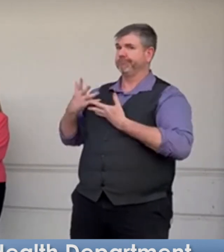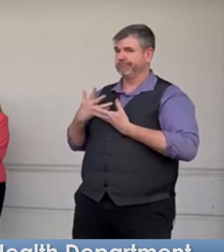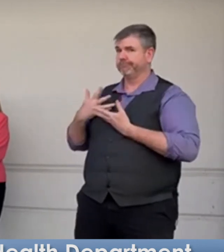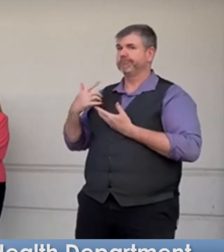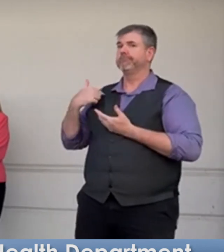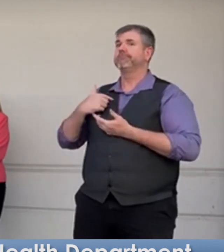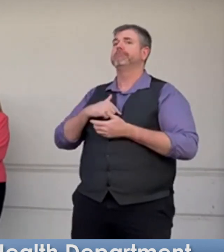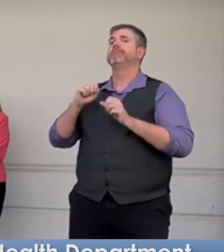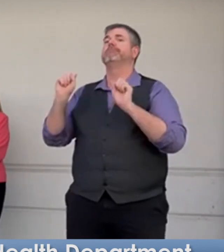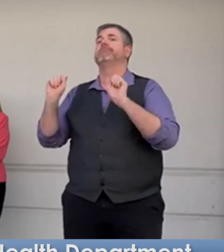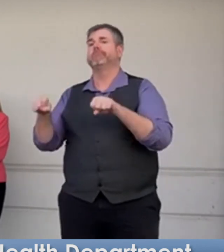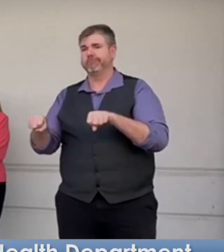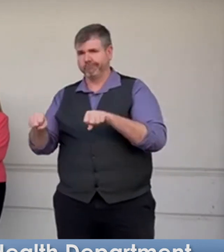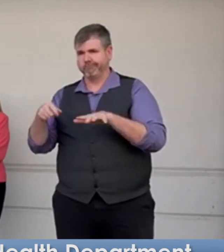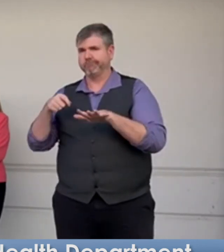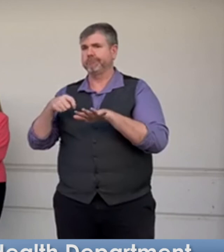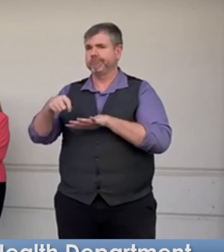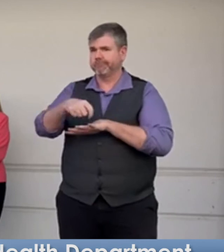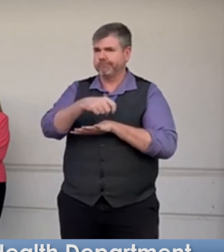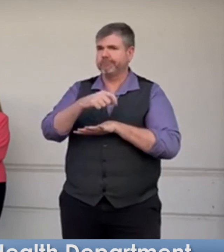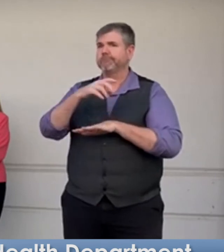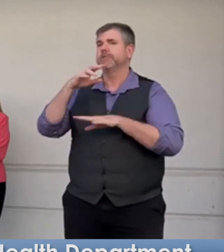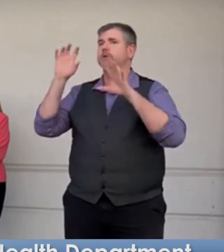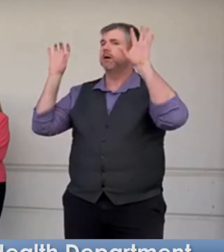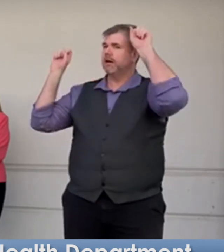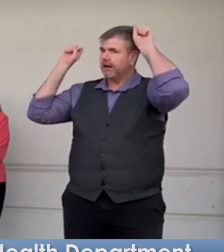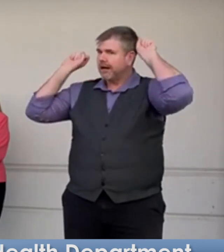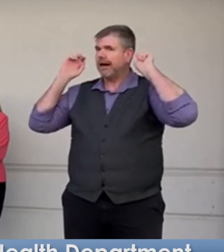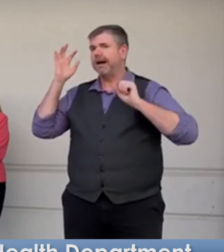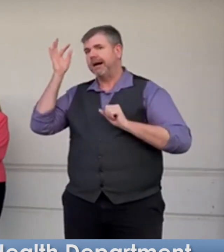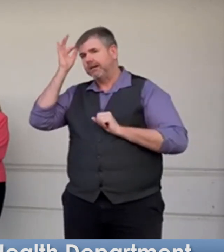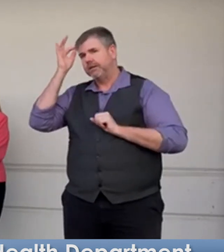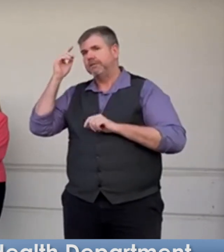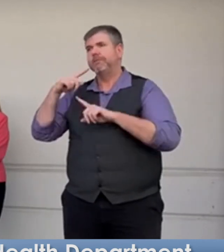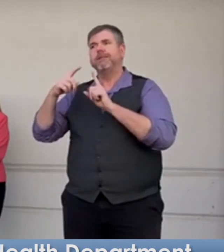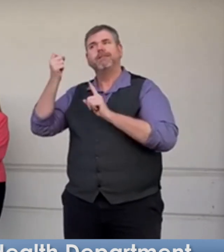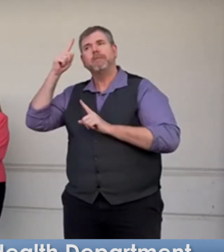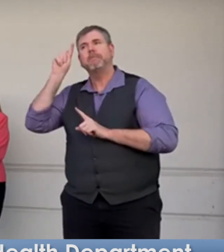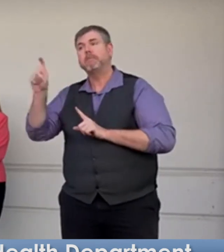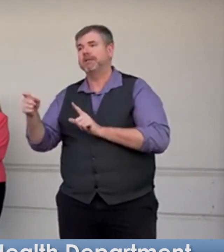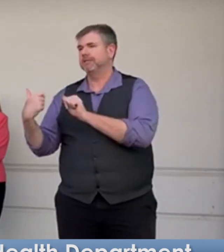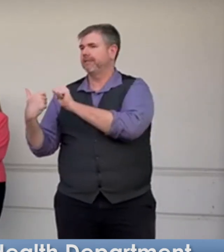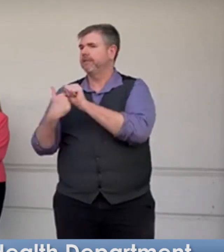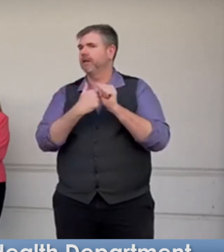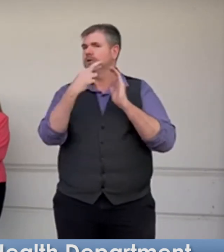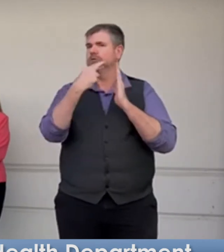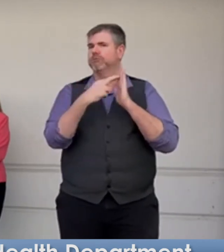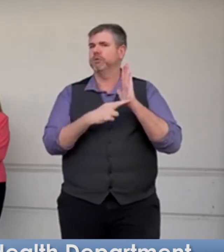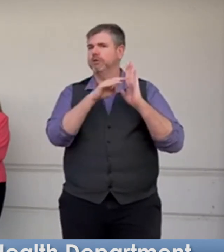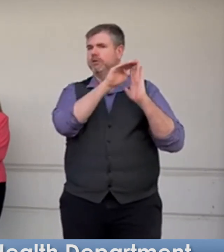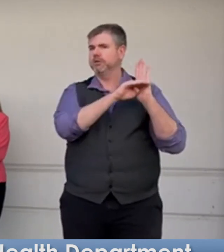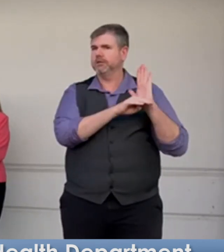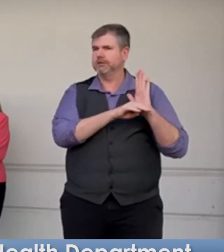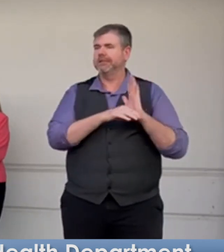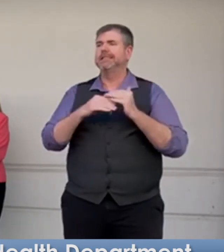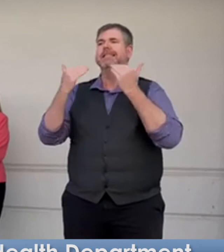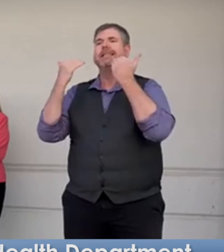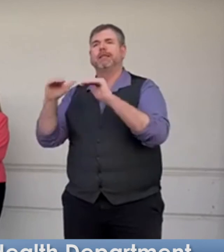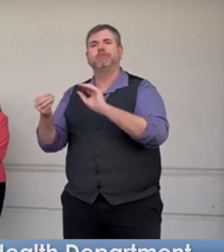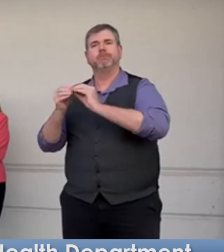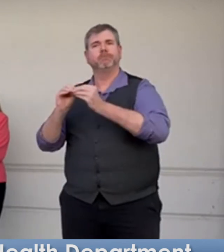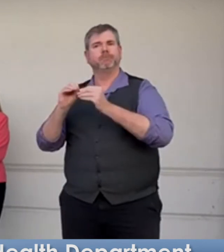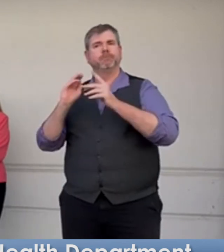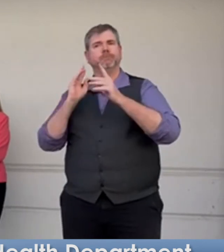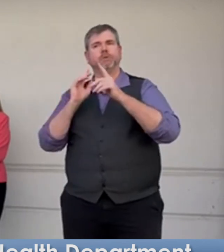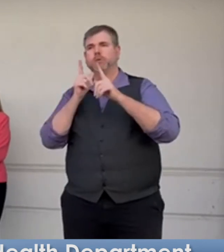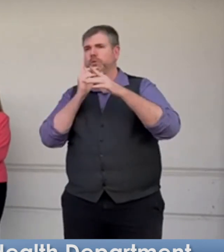and local guidance on how to be operating. So those are not closed. That was a change that the state made when